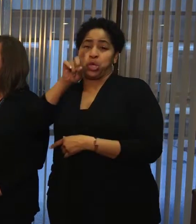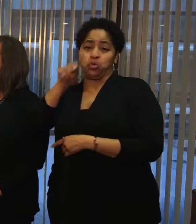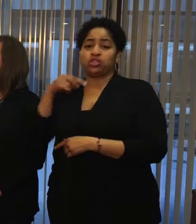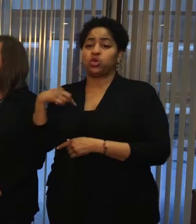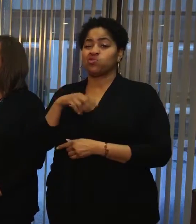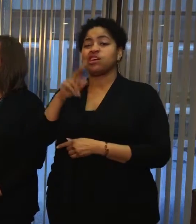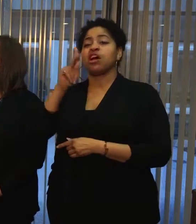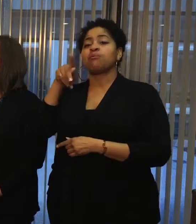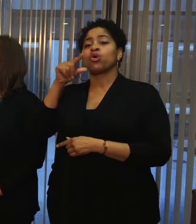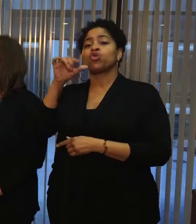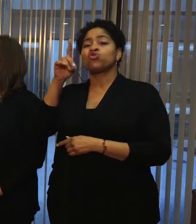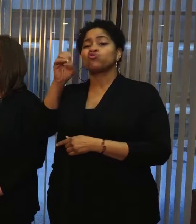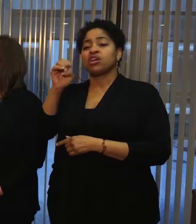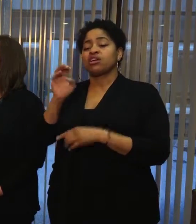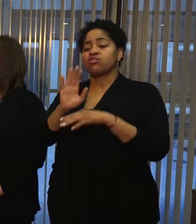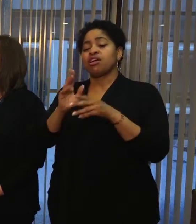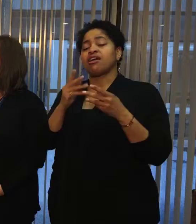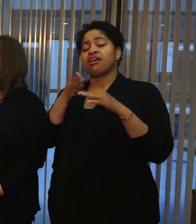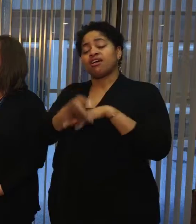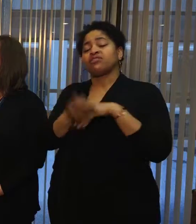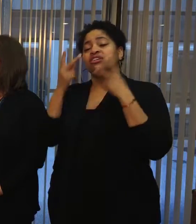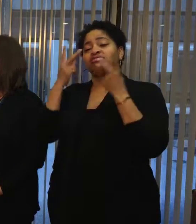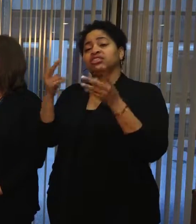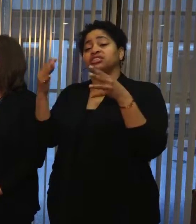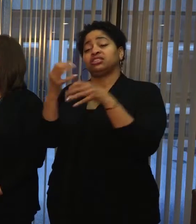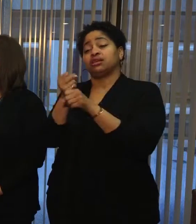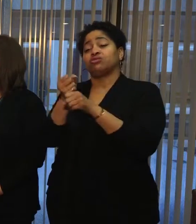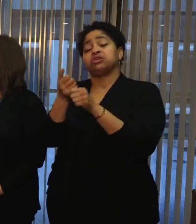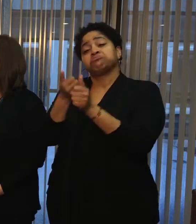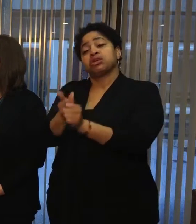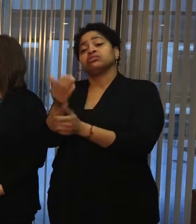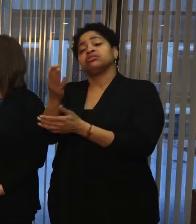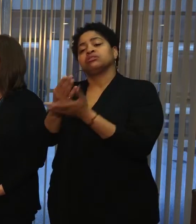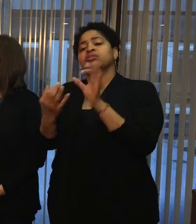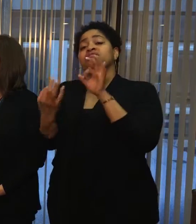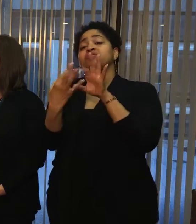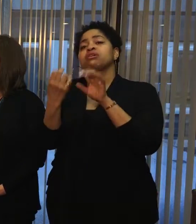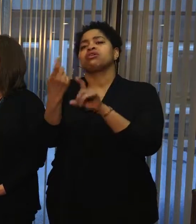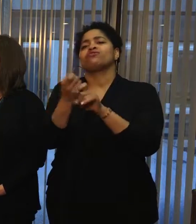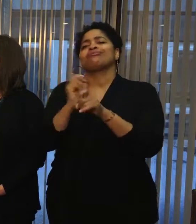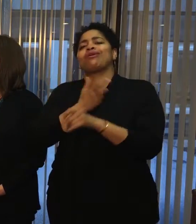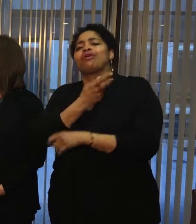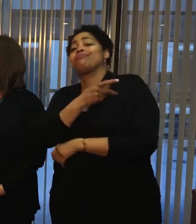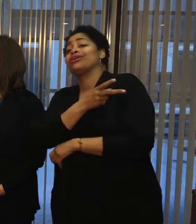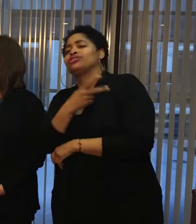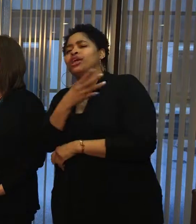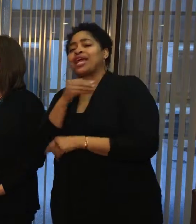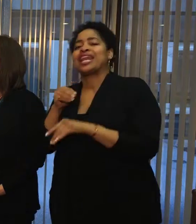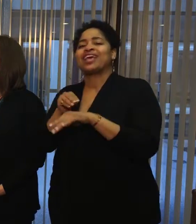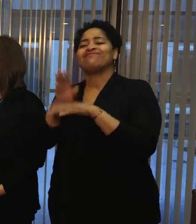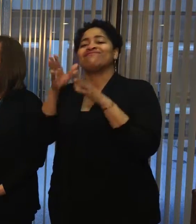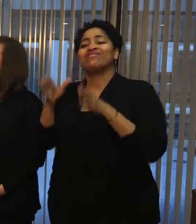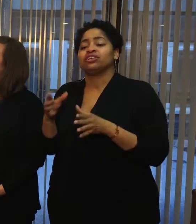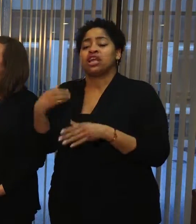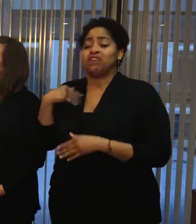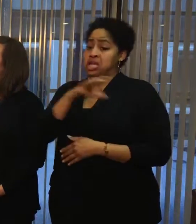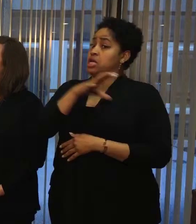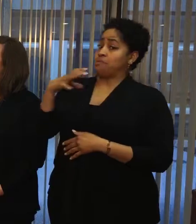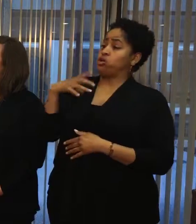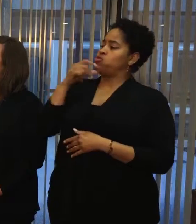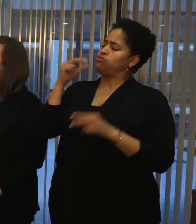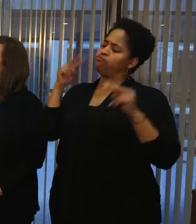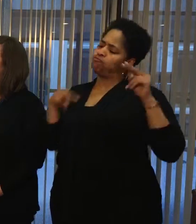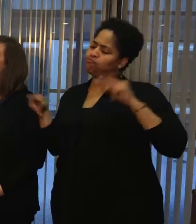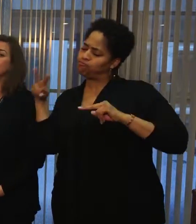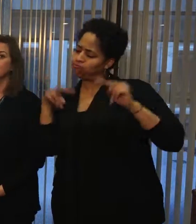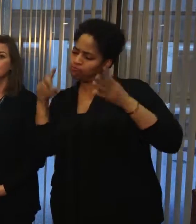actually upgrading the after visit summary right now based on some feedback we got from our patient and our advisors. We have a committee that looks